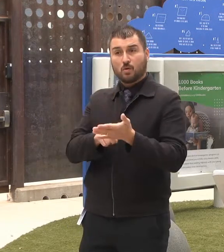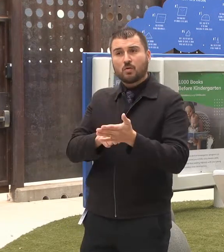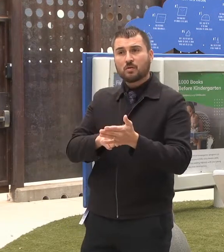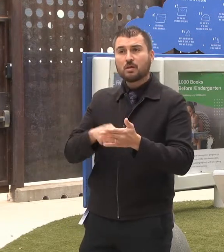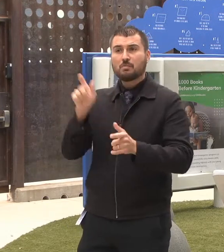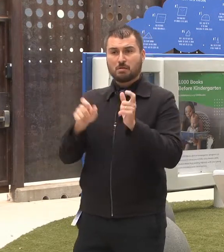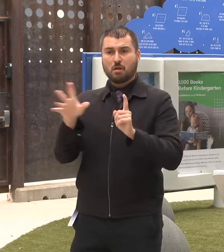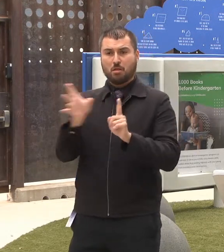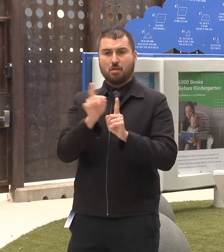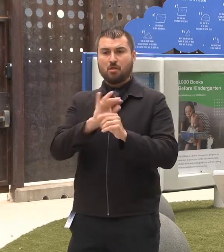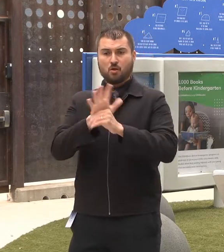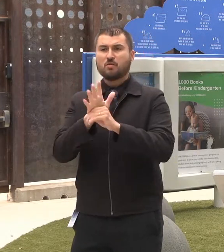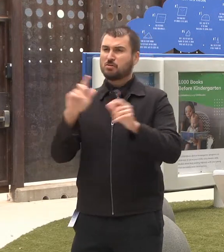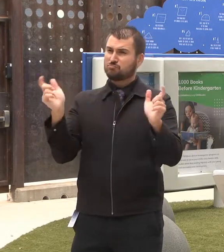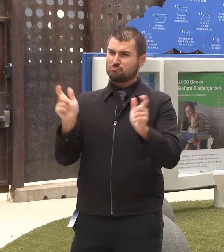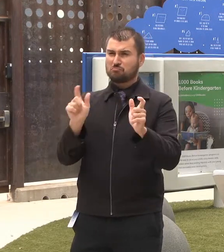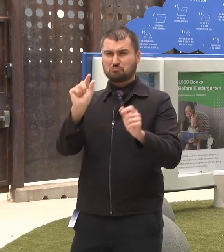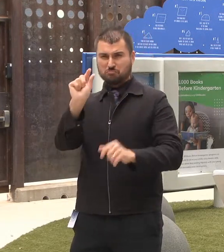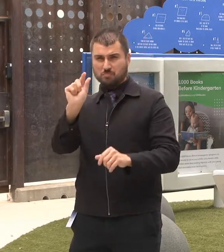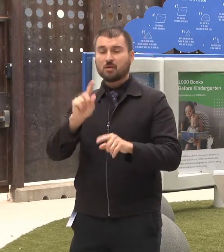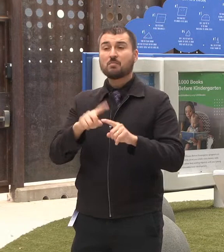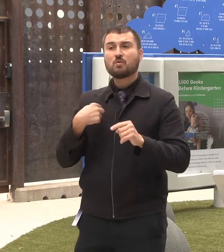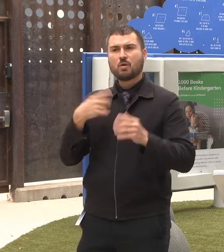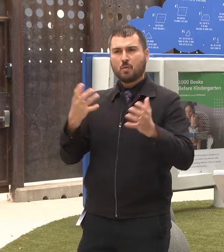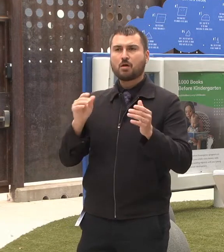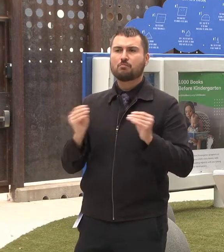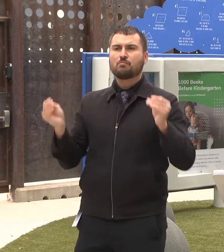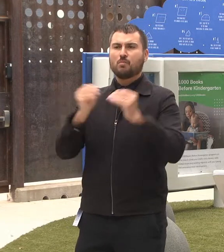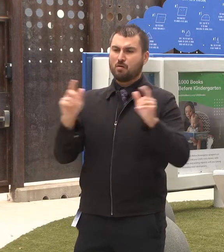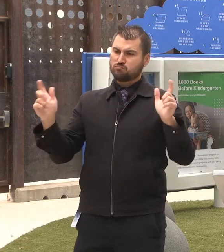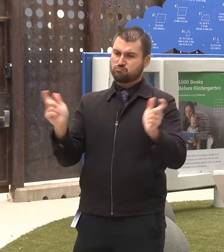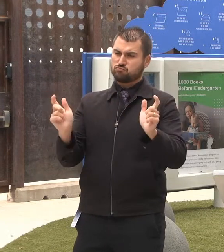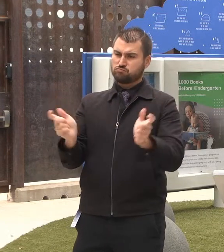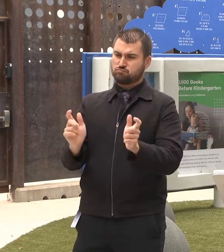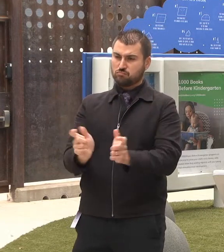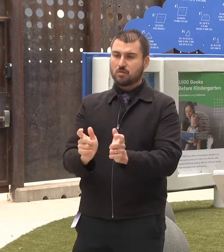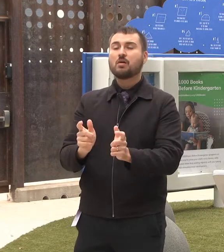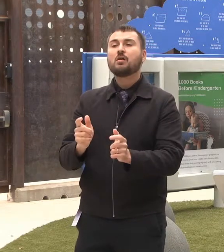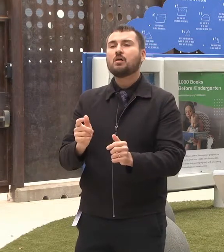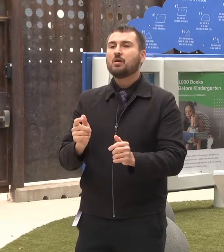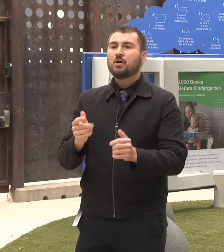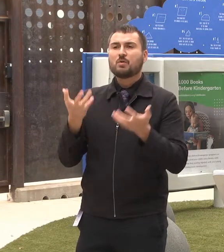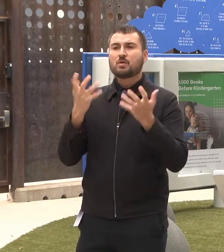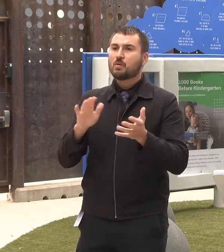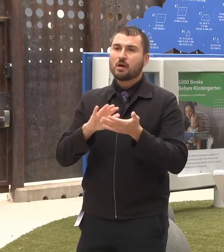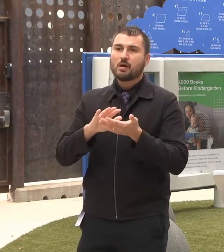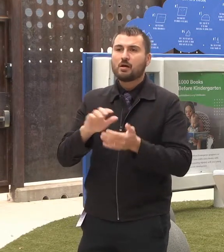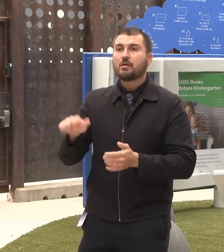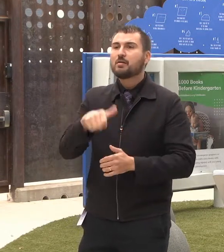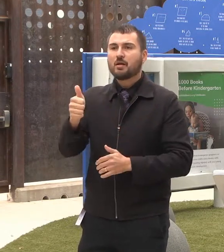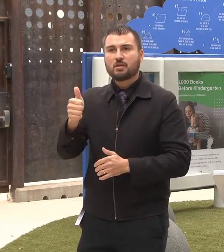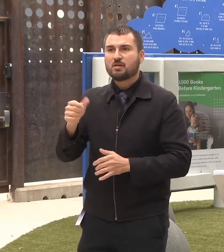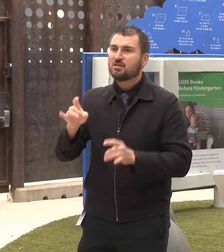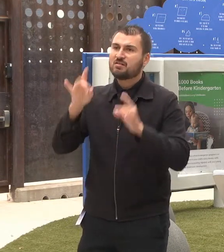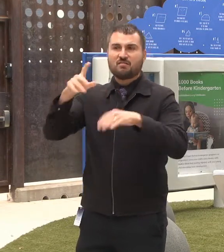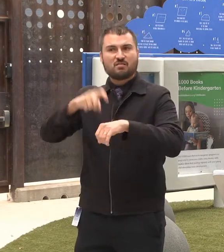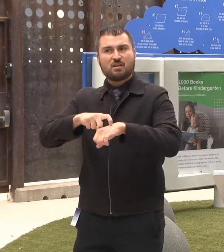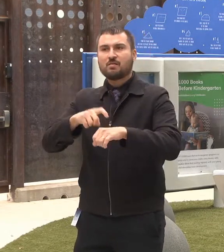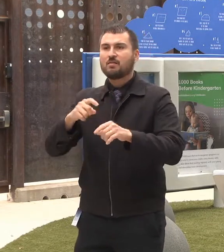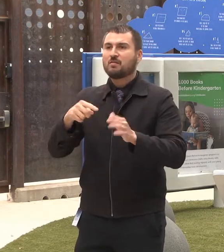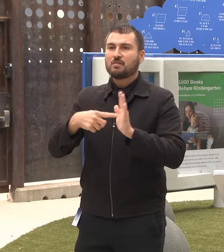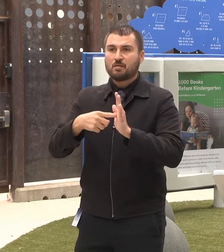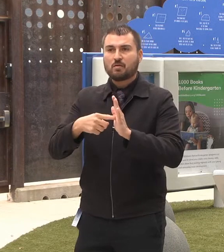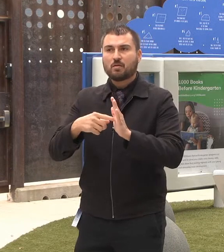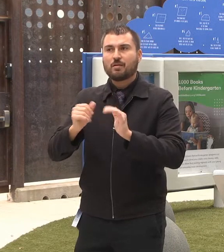down a little bit. We want them to keep going down. We don't want to get into another dark winter like we did last year, where